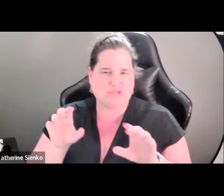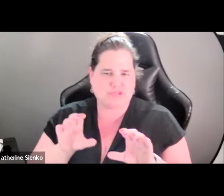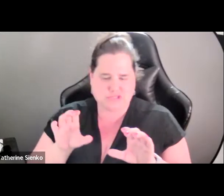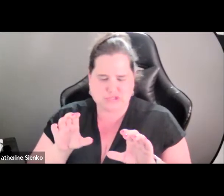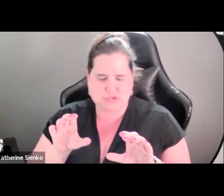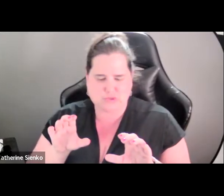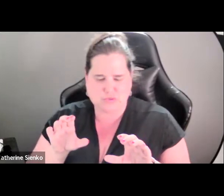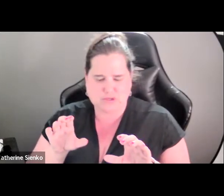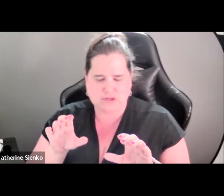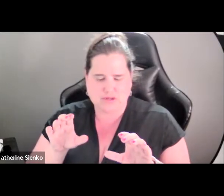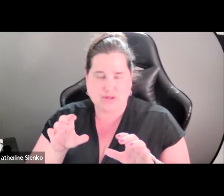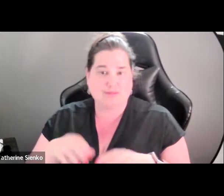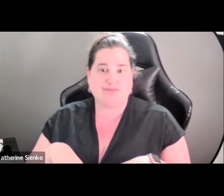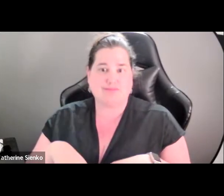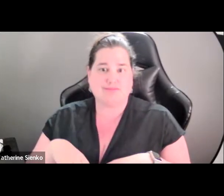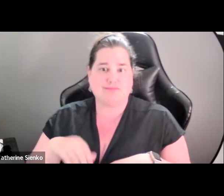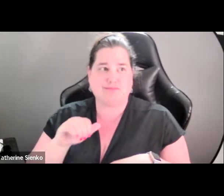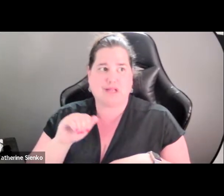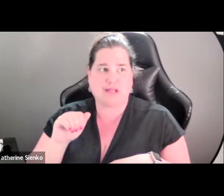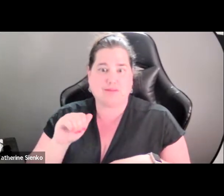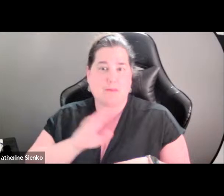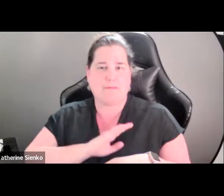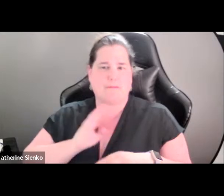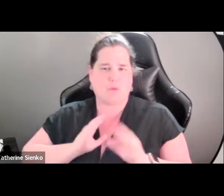In 2020, there was a plan